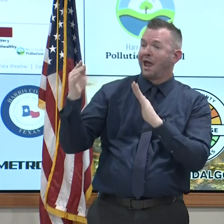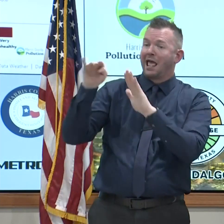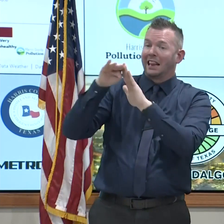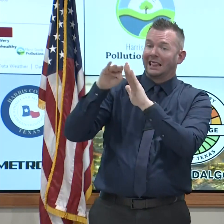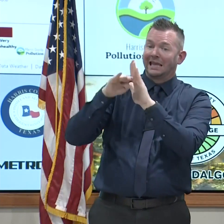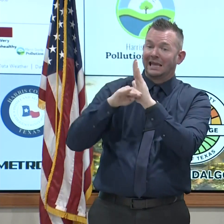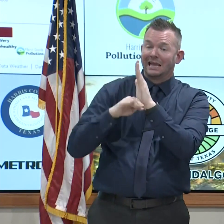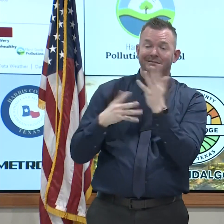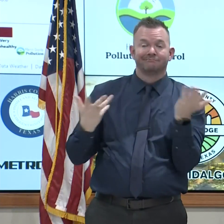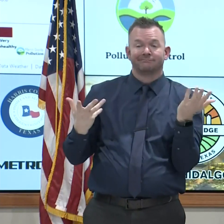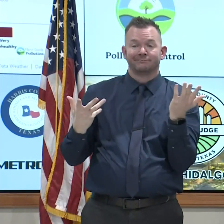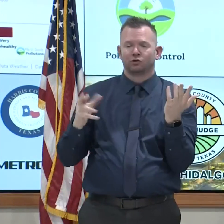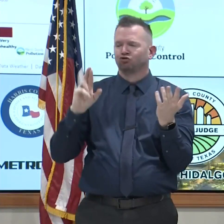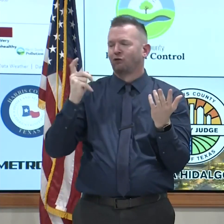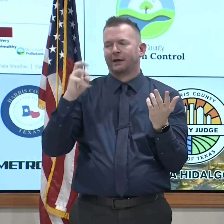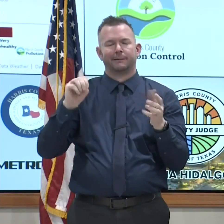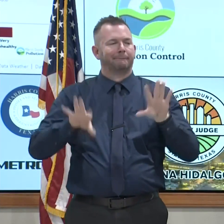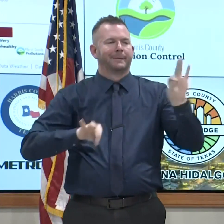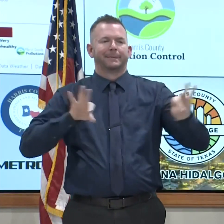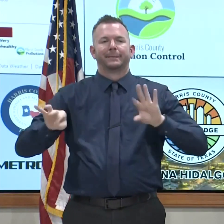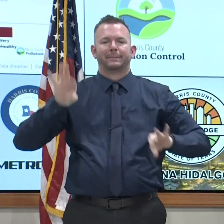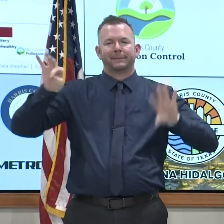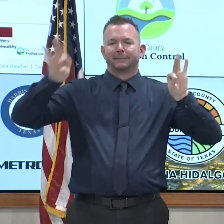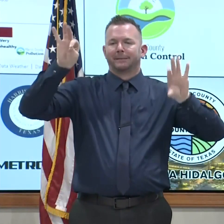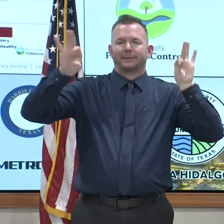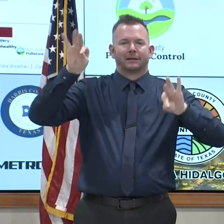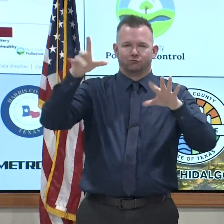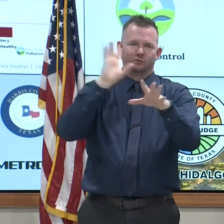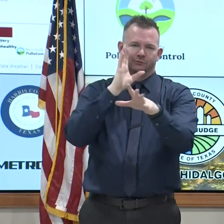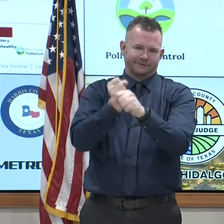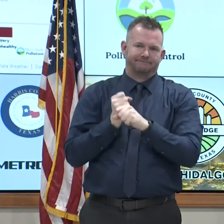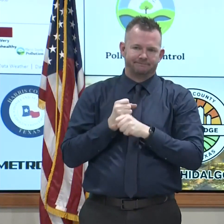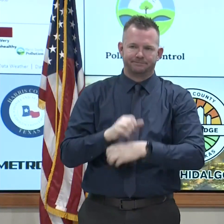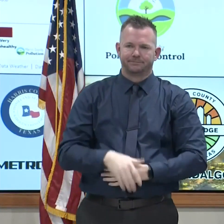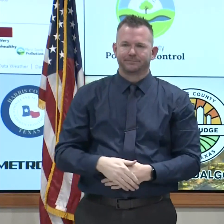of registrants. That's all I have, Judge. Thank you. Yeah, thank you so much.